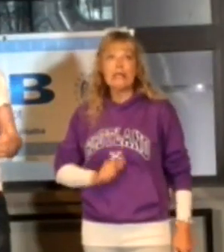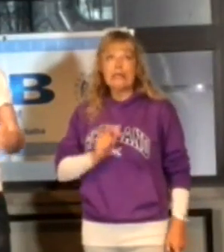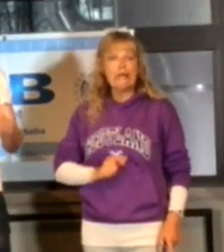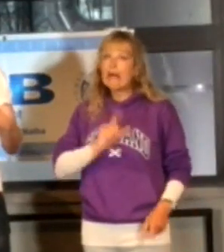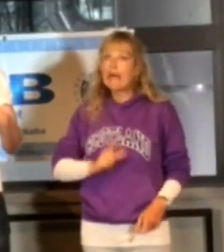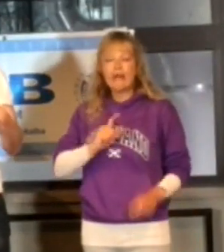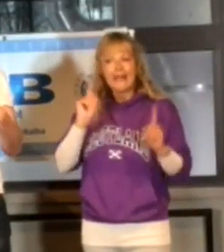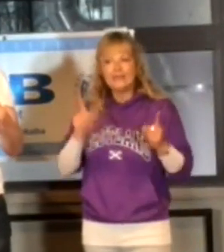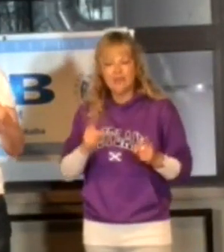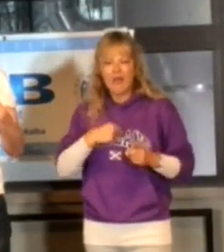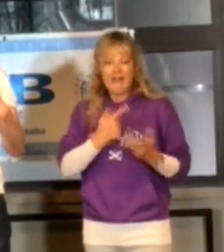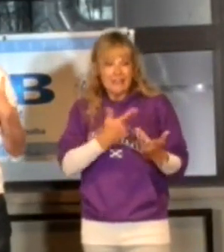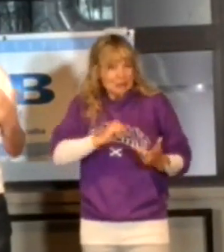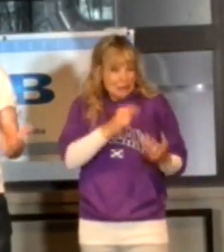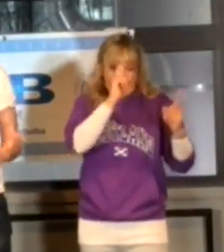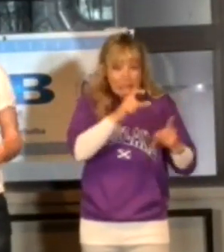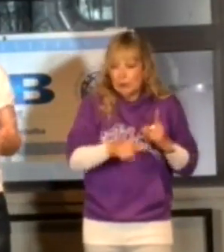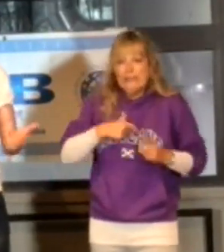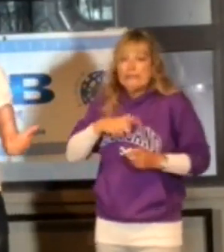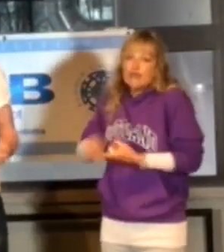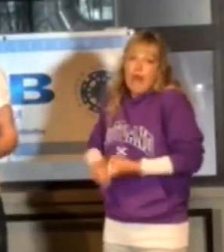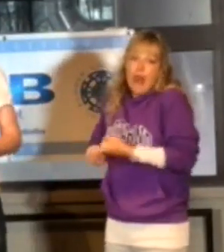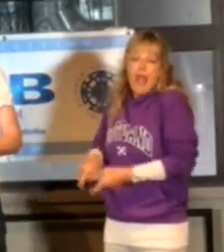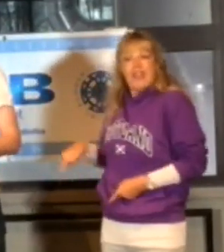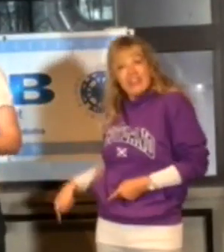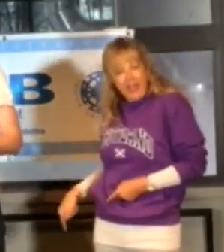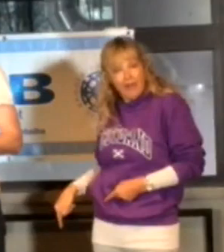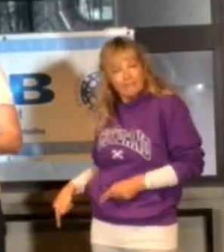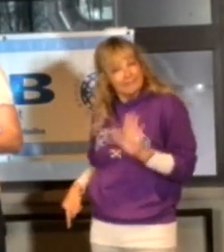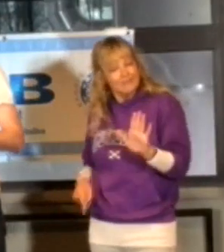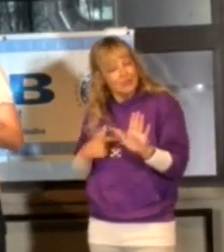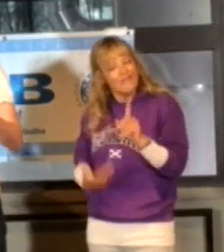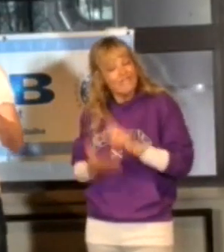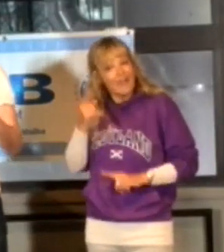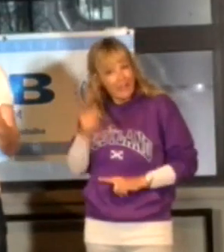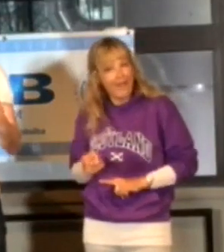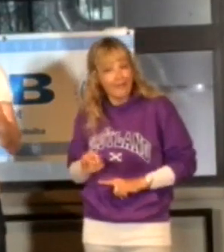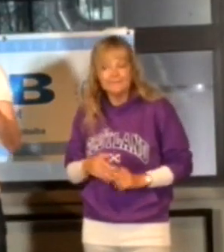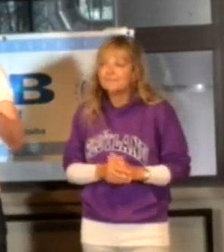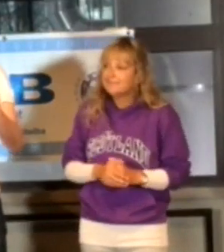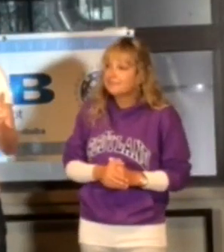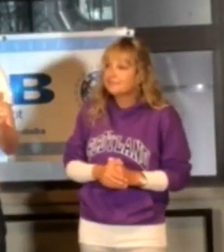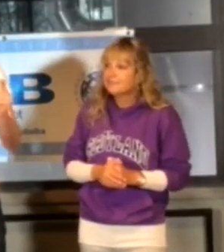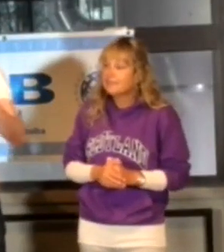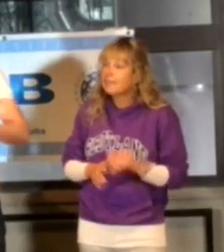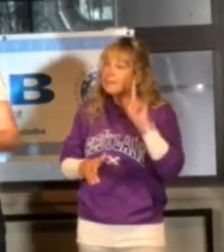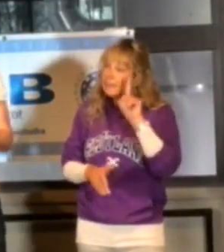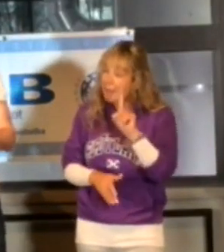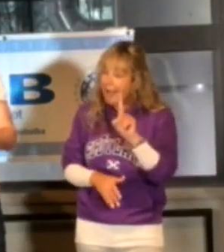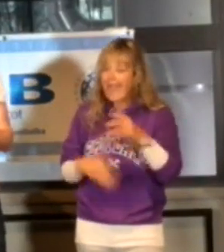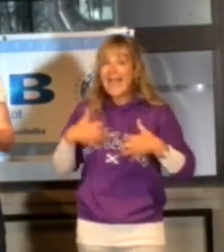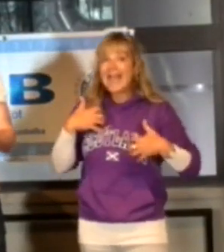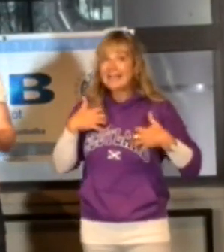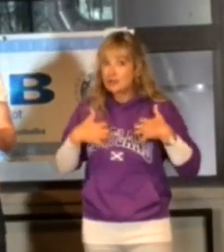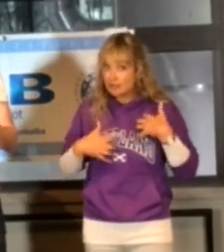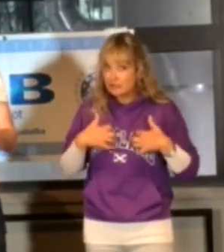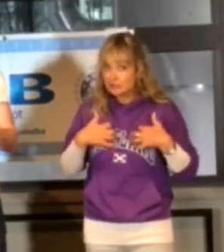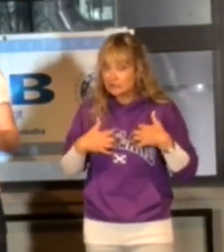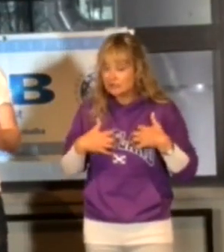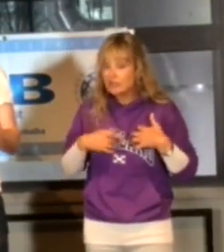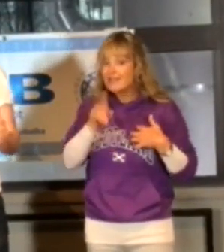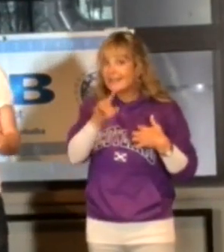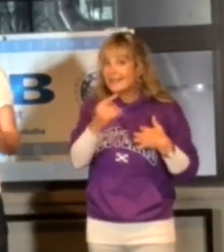problems and of course take the opportunities that independence will bring. Interestingly, people who are not supporters of Scottish independence